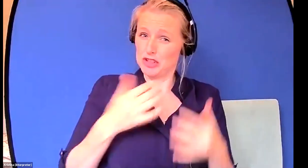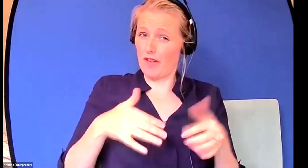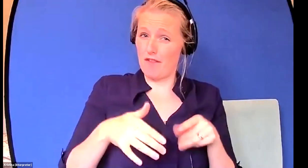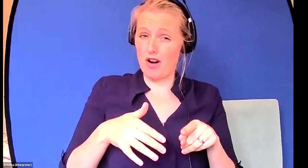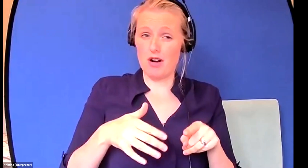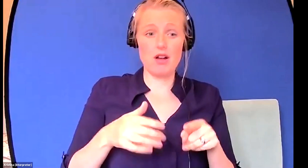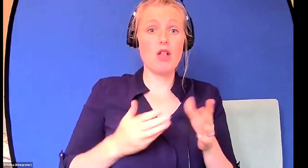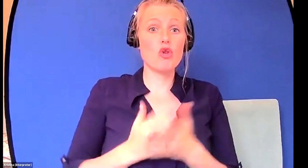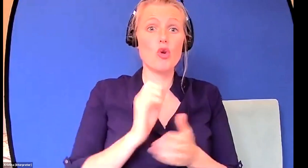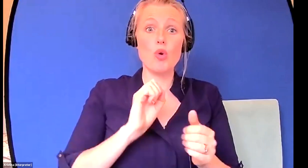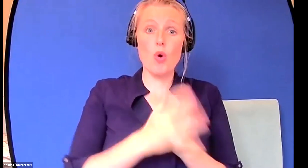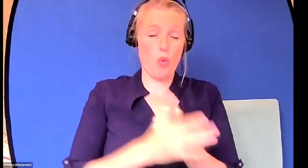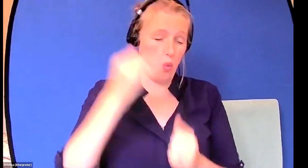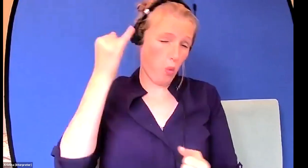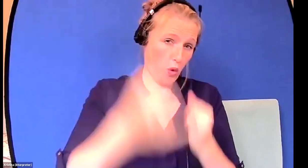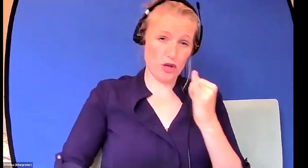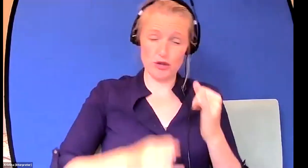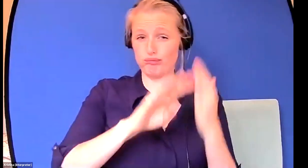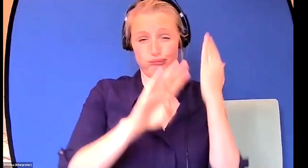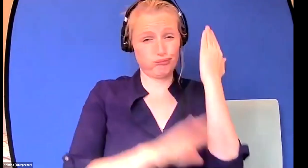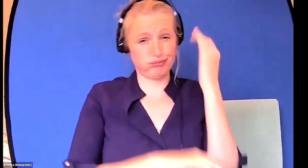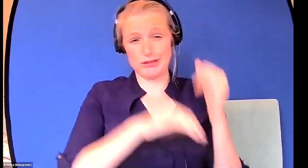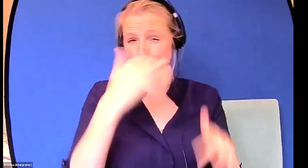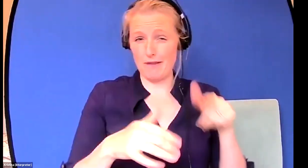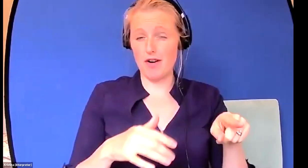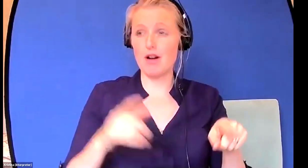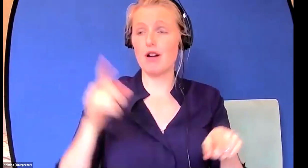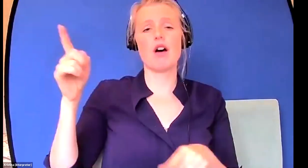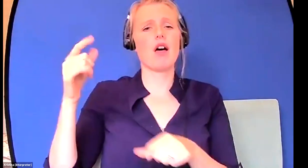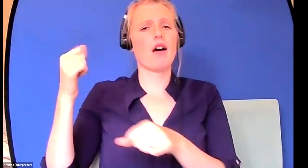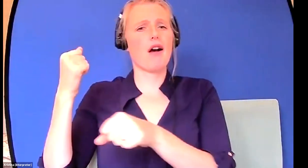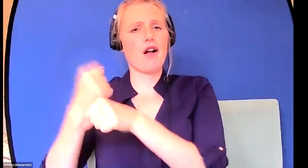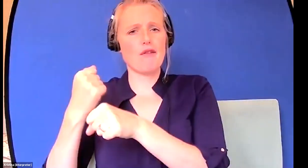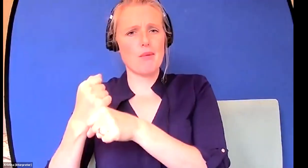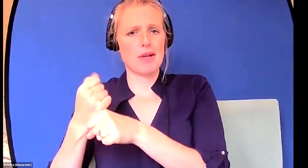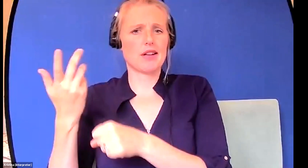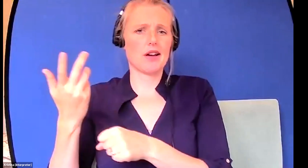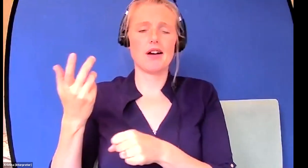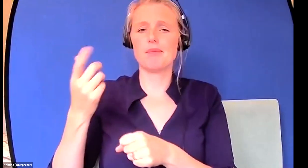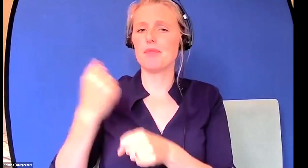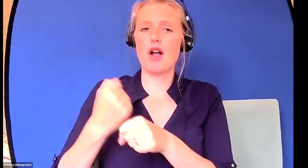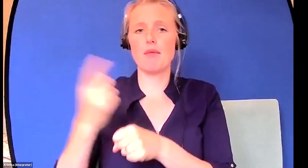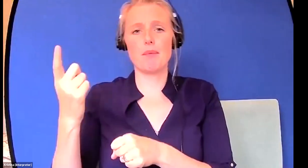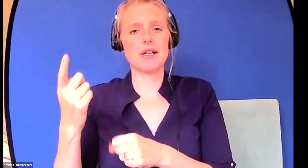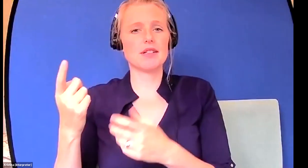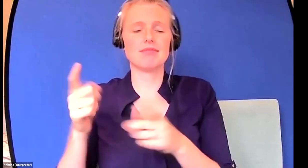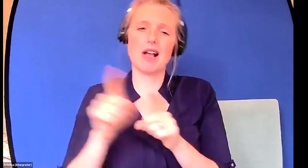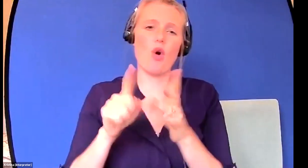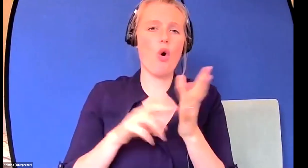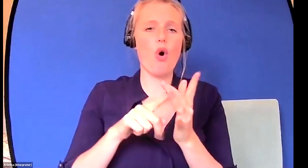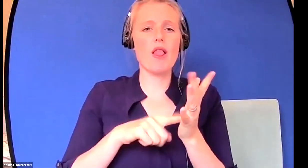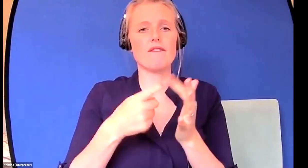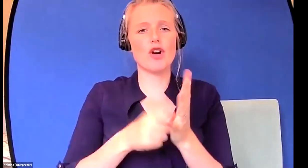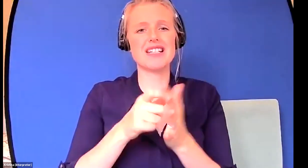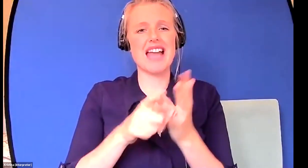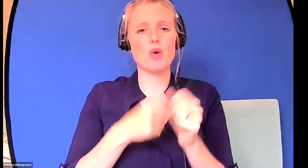think whatever the effect of the UK government's bailout, beyond mothballing what Oliver Dowden called the